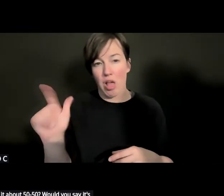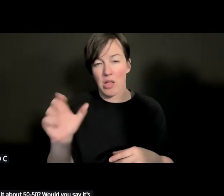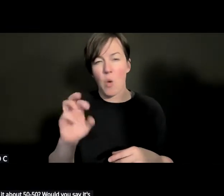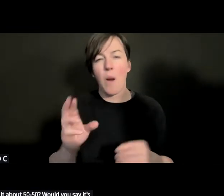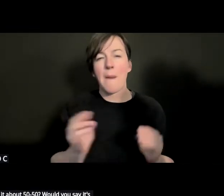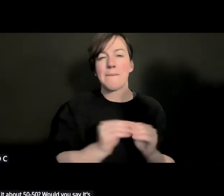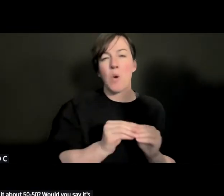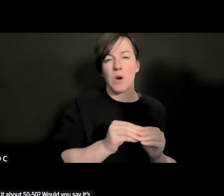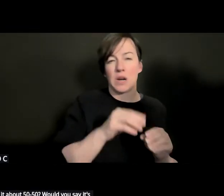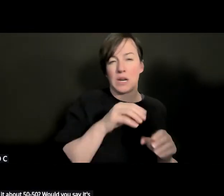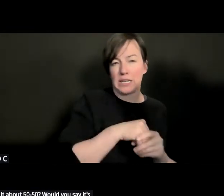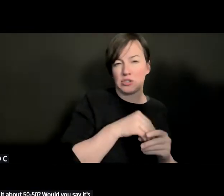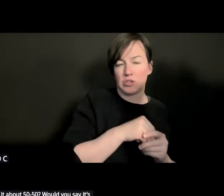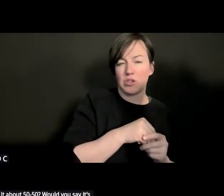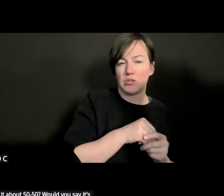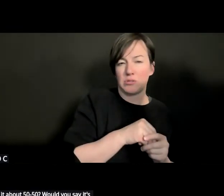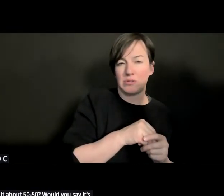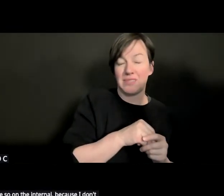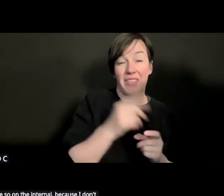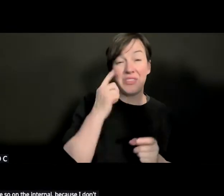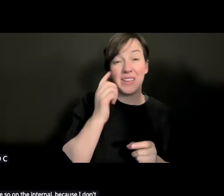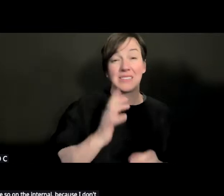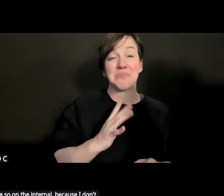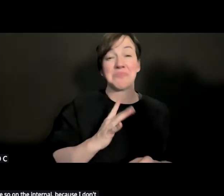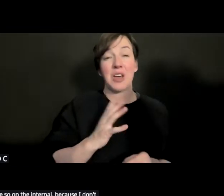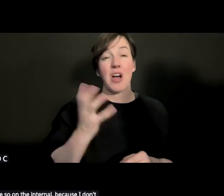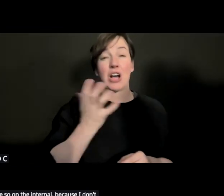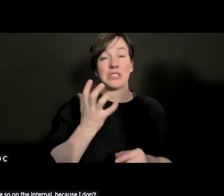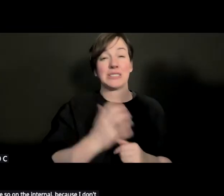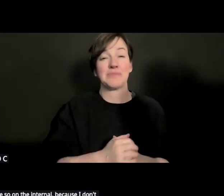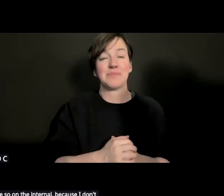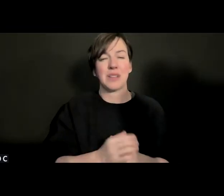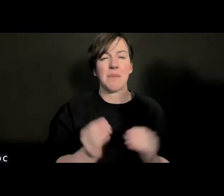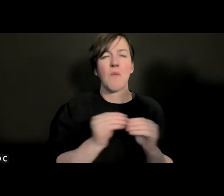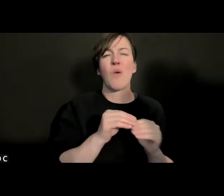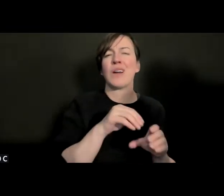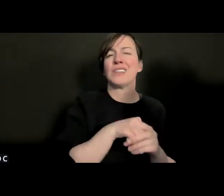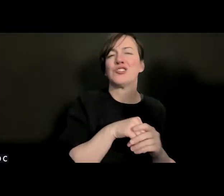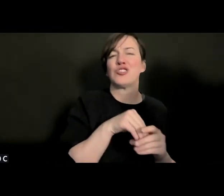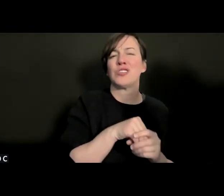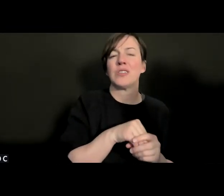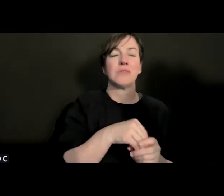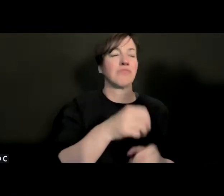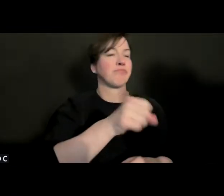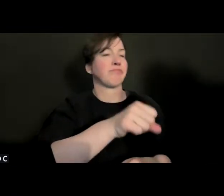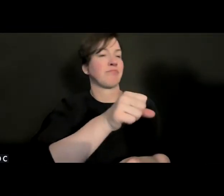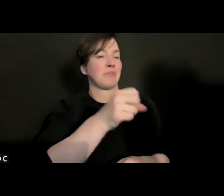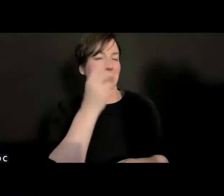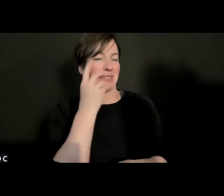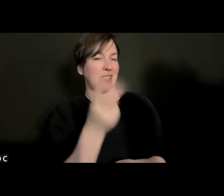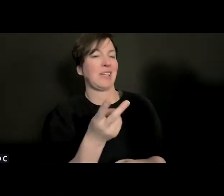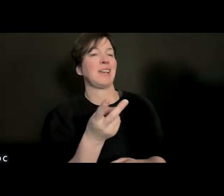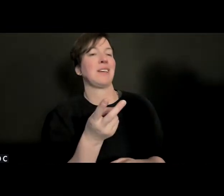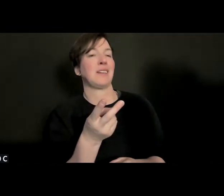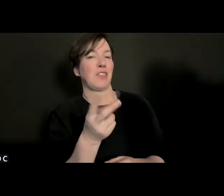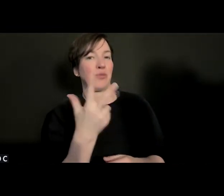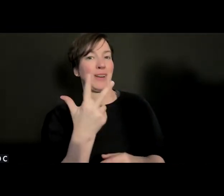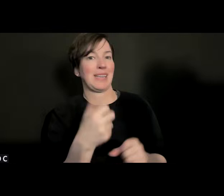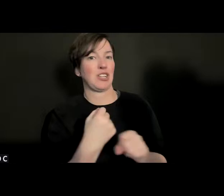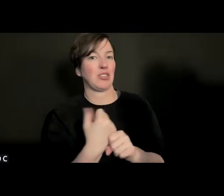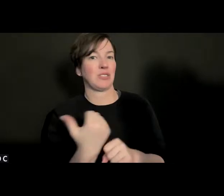the internal? Because I think that's awesome. Mhm. More so on the internal? Yes, Or as you 50-50? can see from 3 years ago, Yeah.